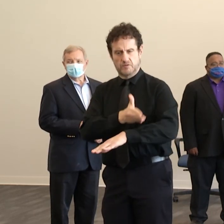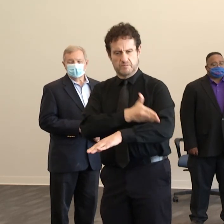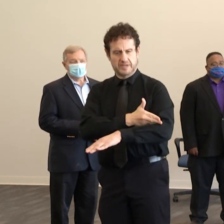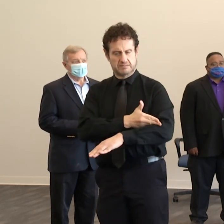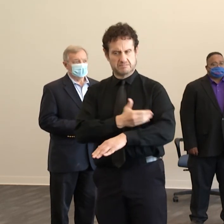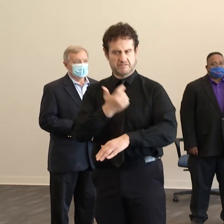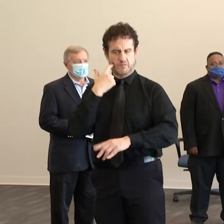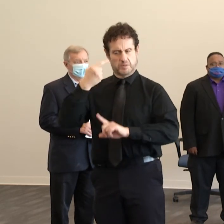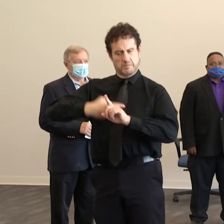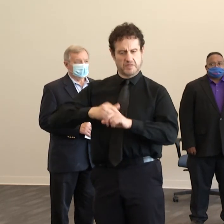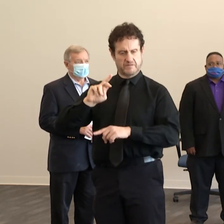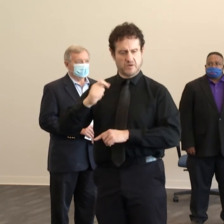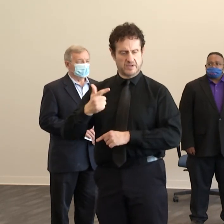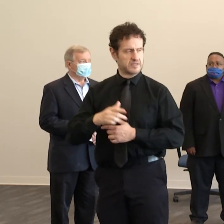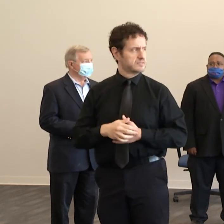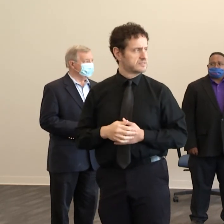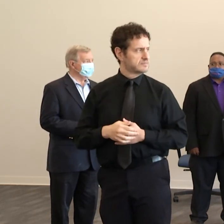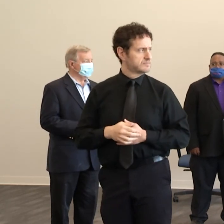August?